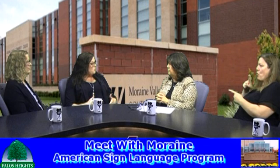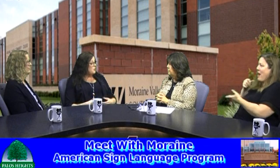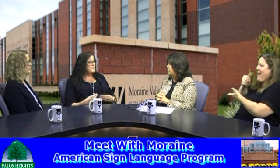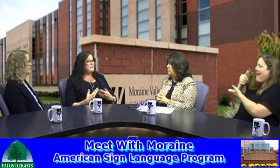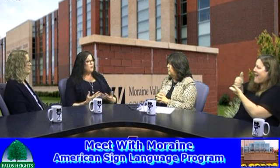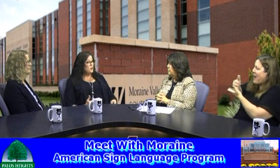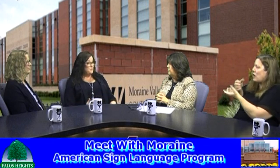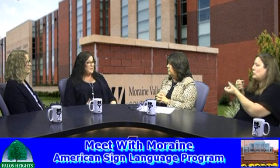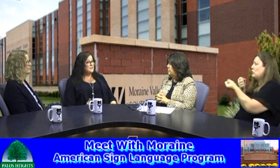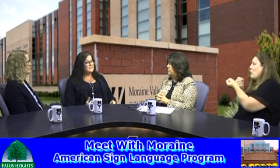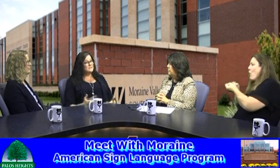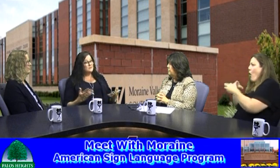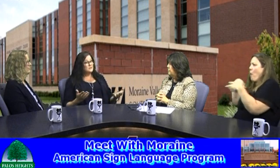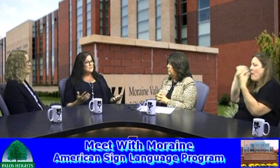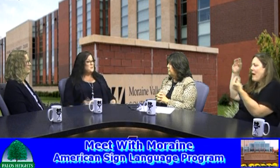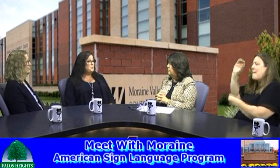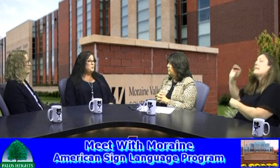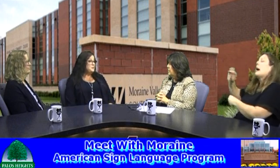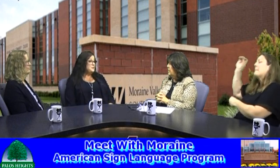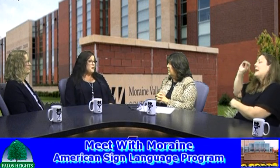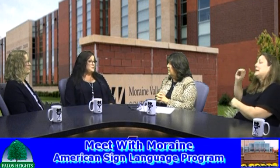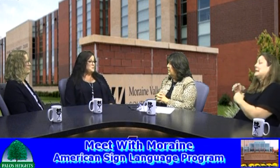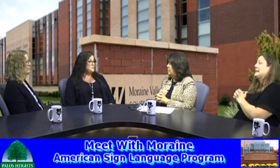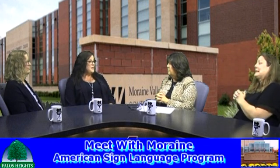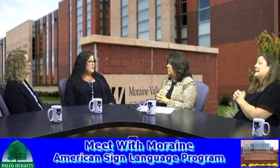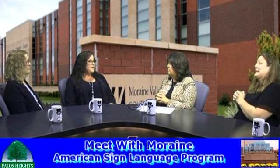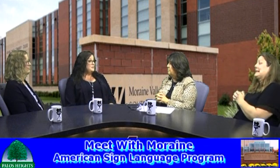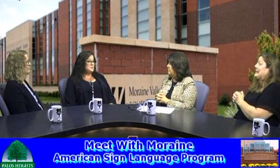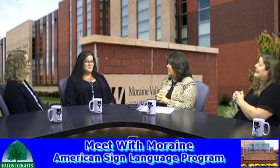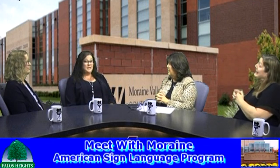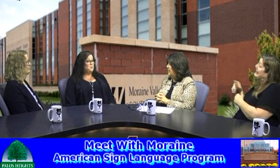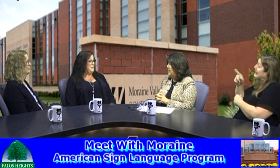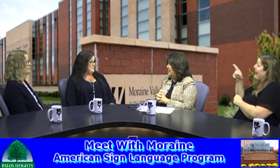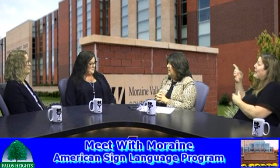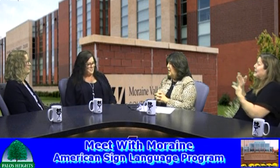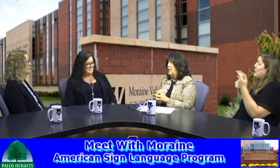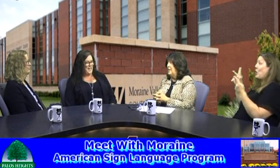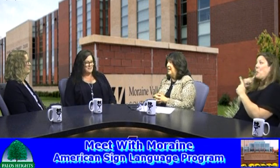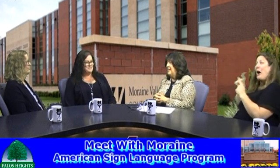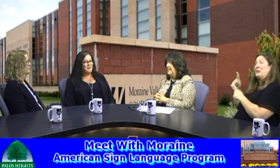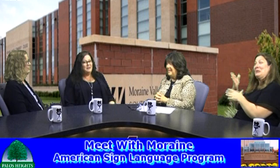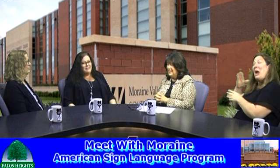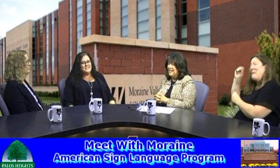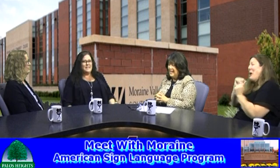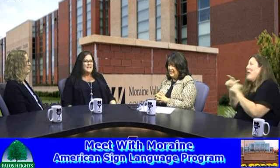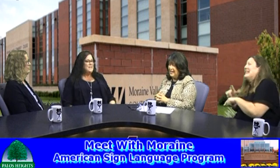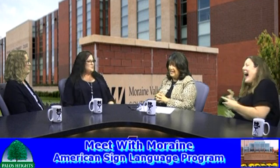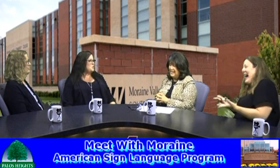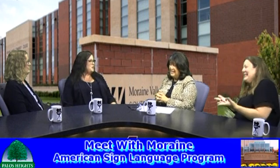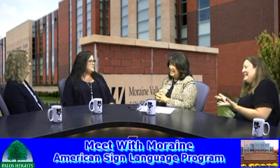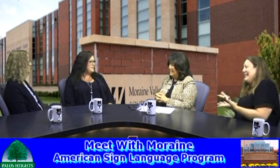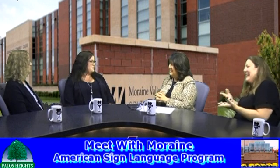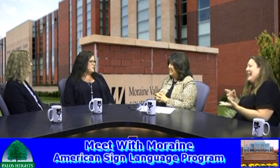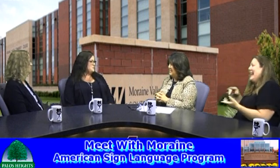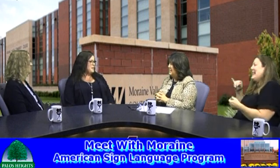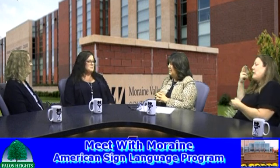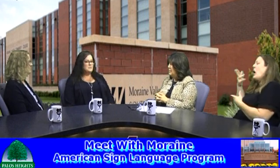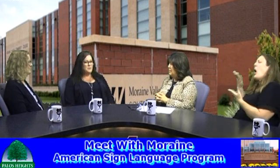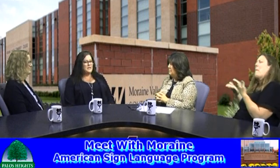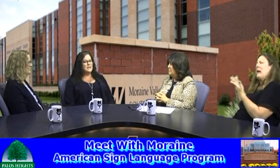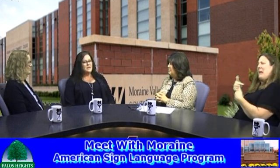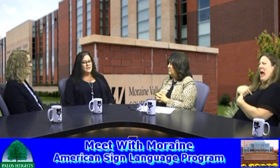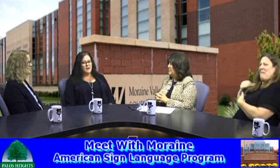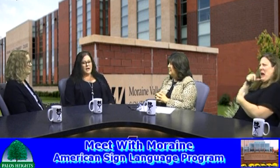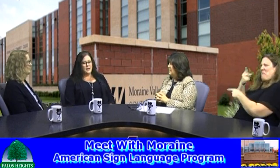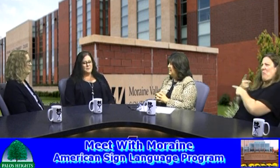or support, give our opinions, and there are some people who really want to give opinions all the time, and they realize that interpreting is not the place for them